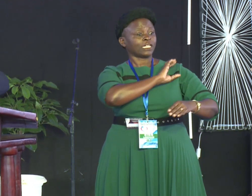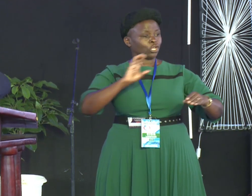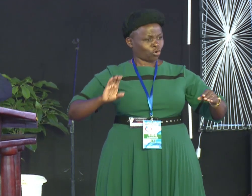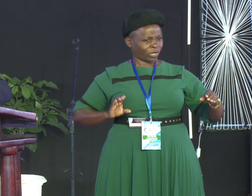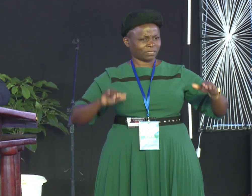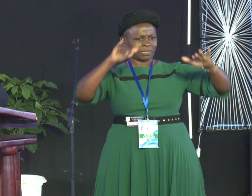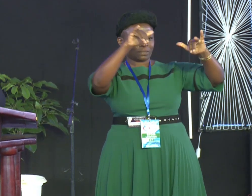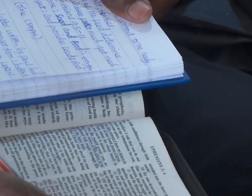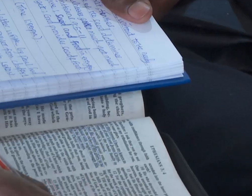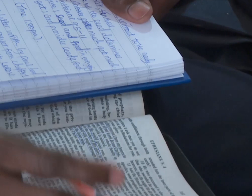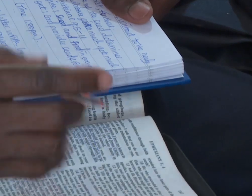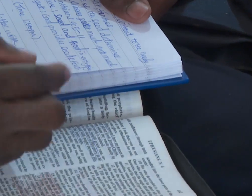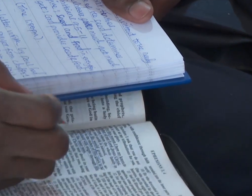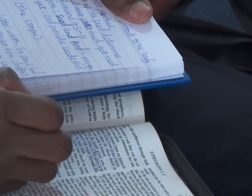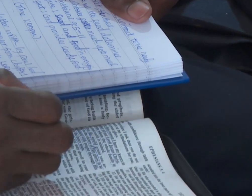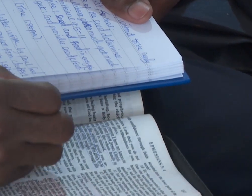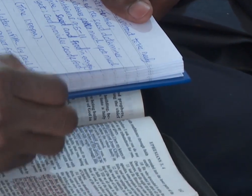dwell in you,